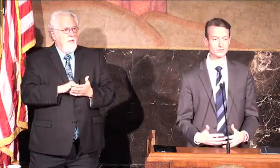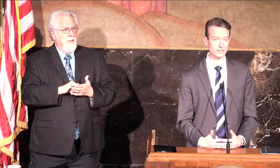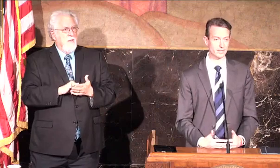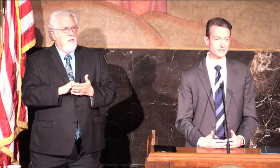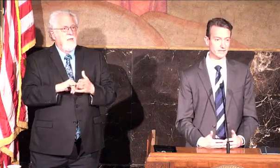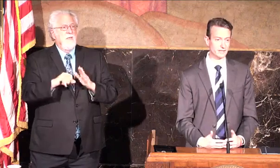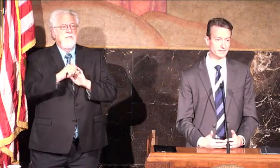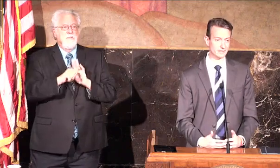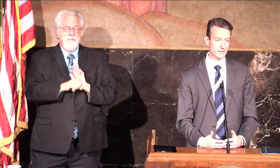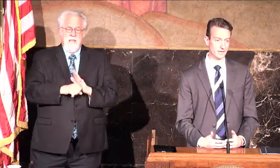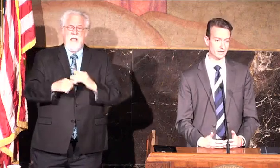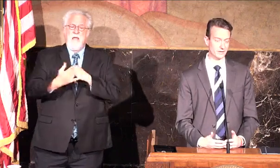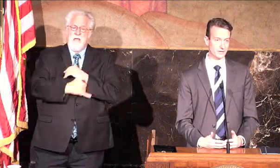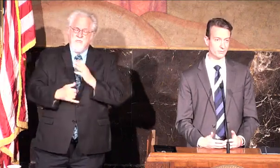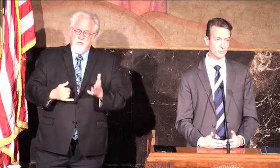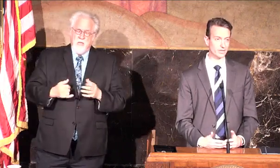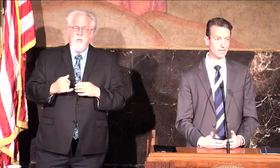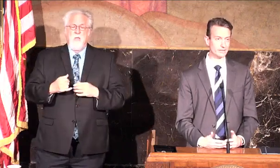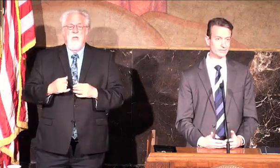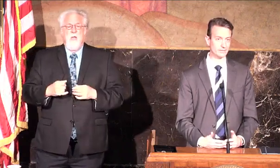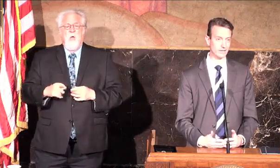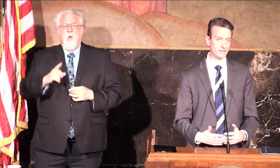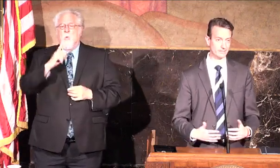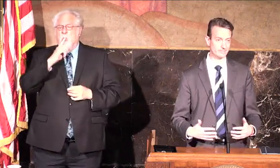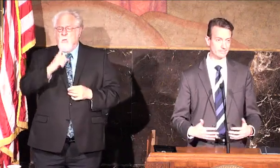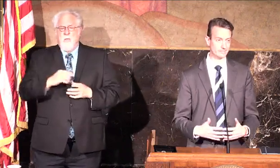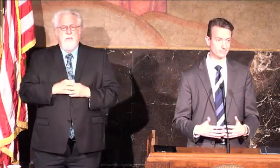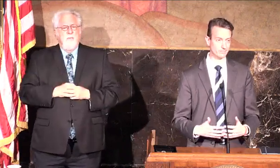as a country, is that it is